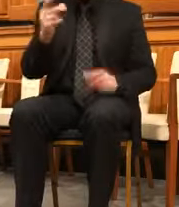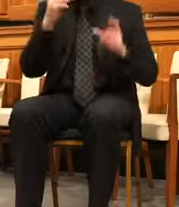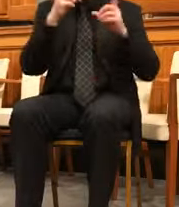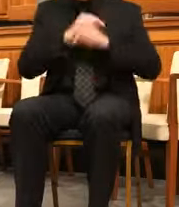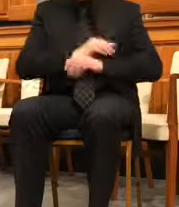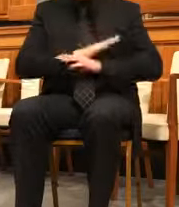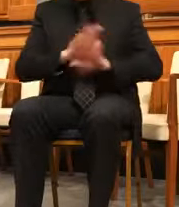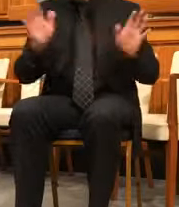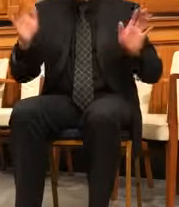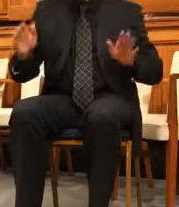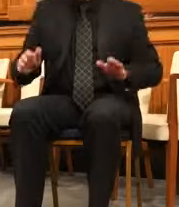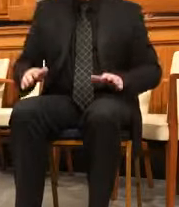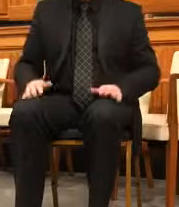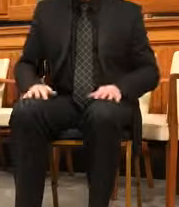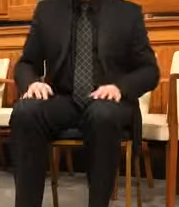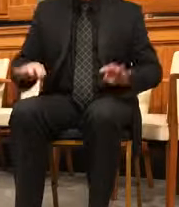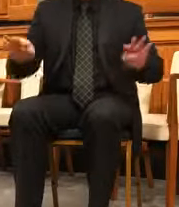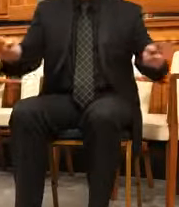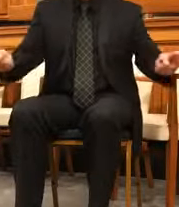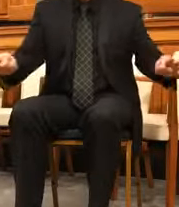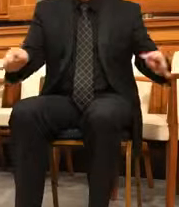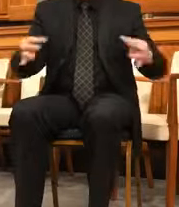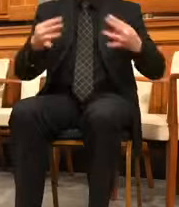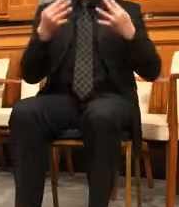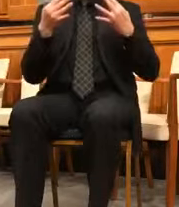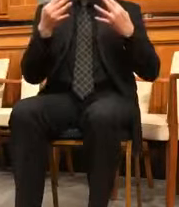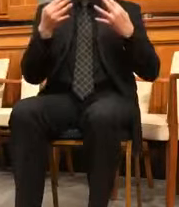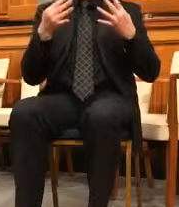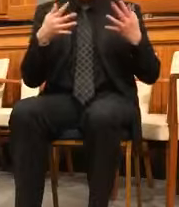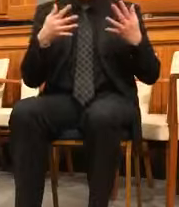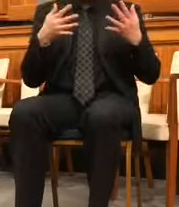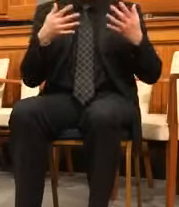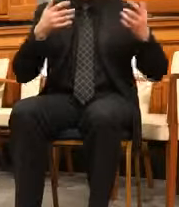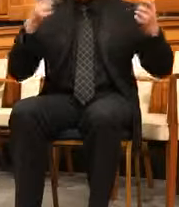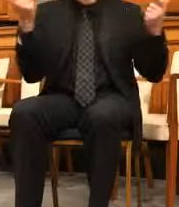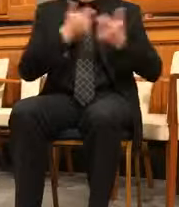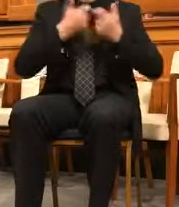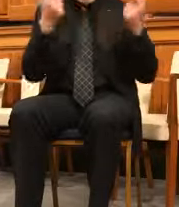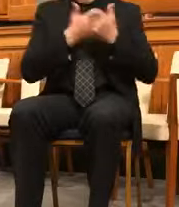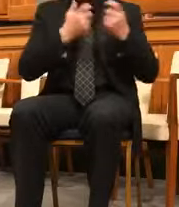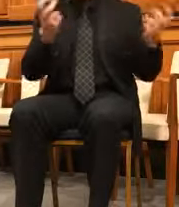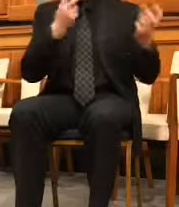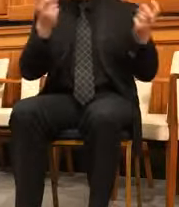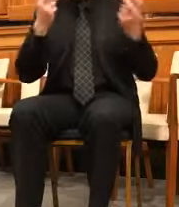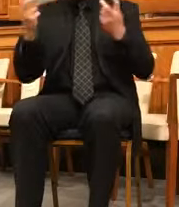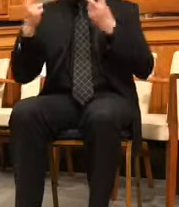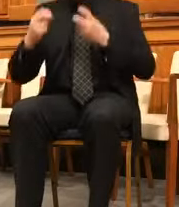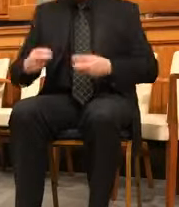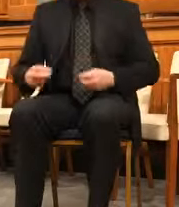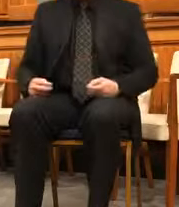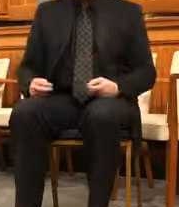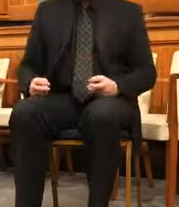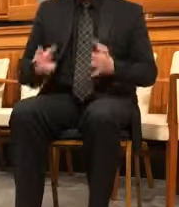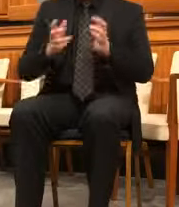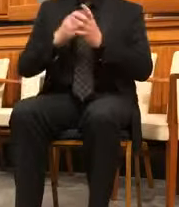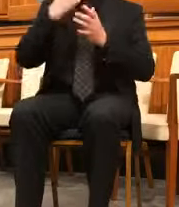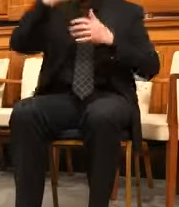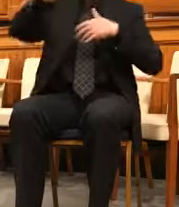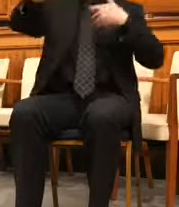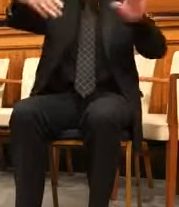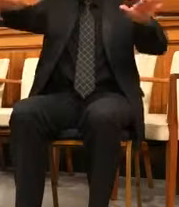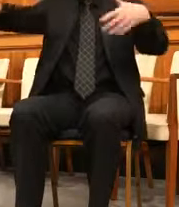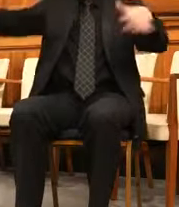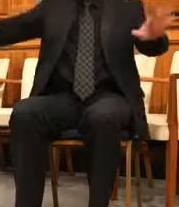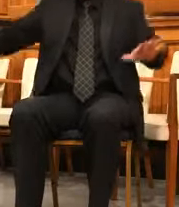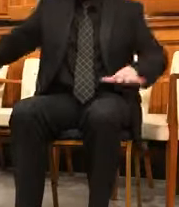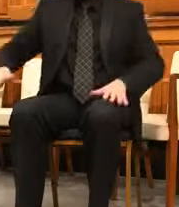but sleepeth. And they laughed him to scorn. But when he had put them all out,